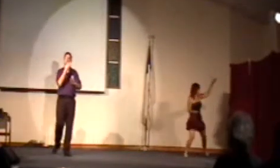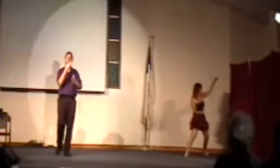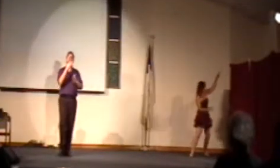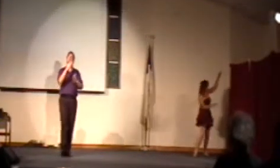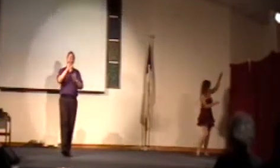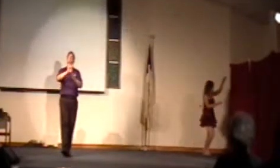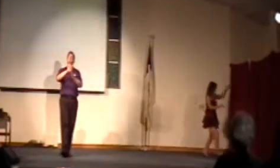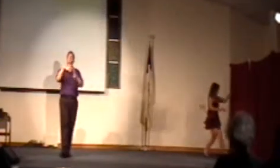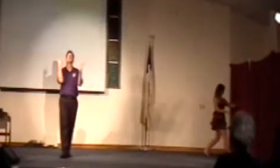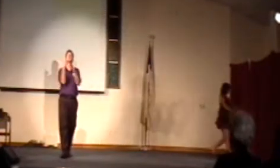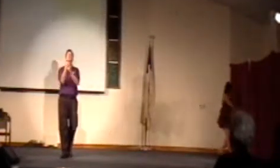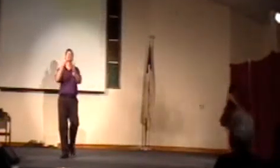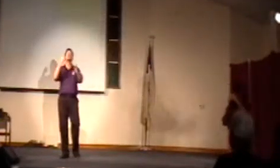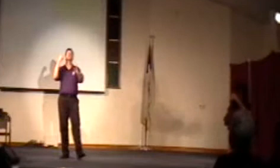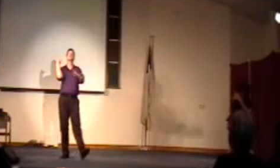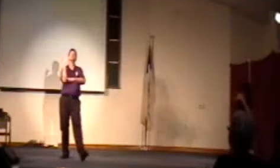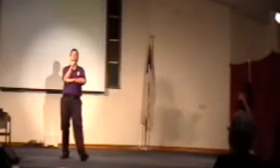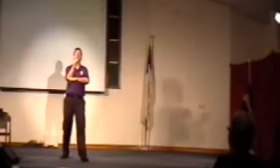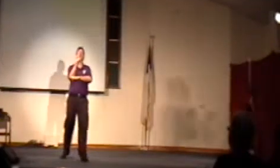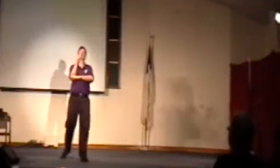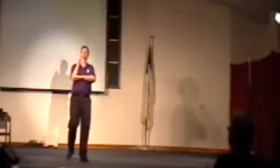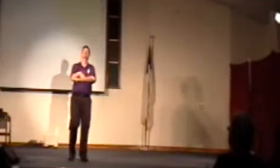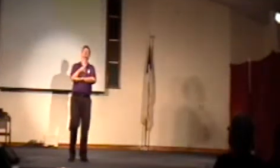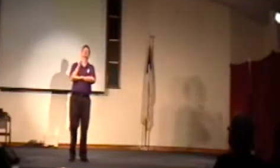soon The clock will strike midnight